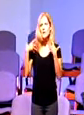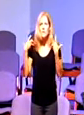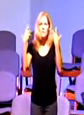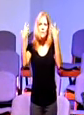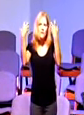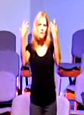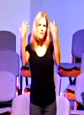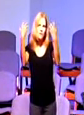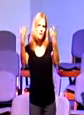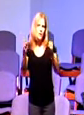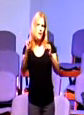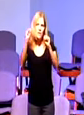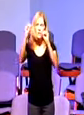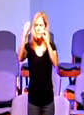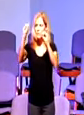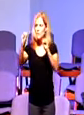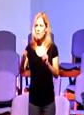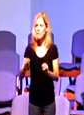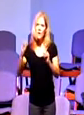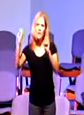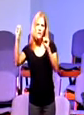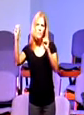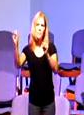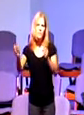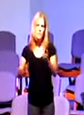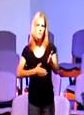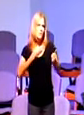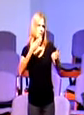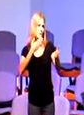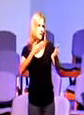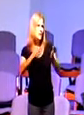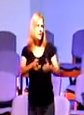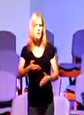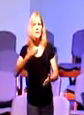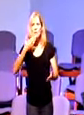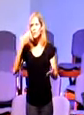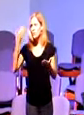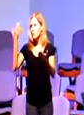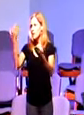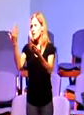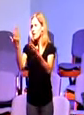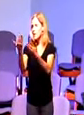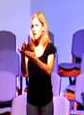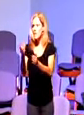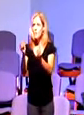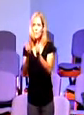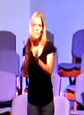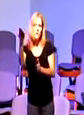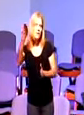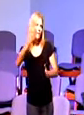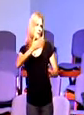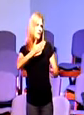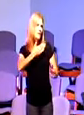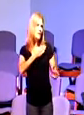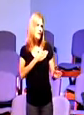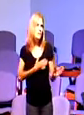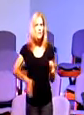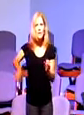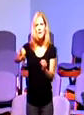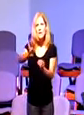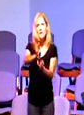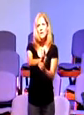oh, give me the strength to be able to sing, "It is well